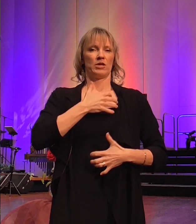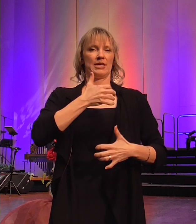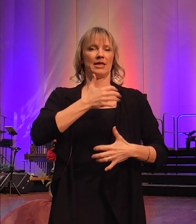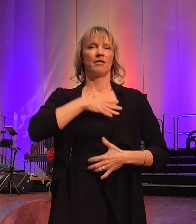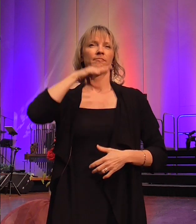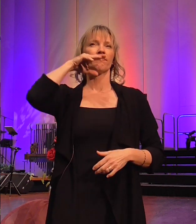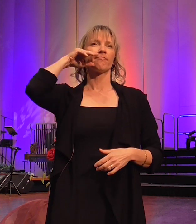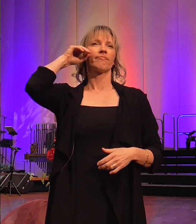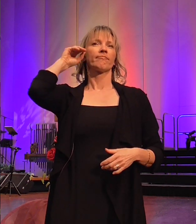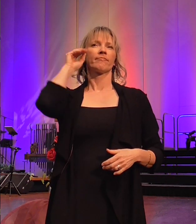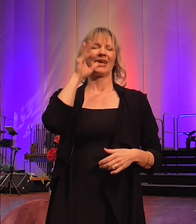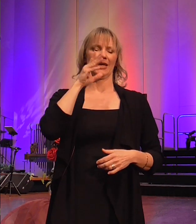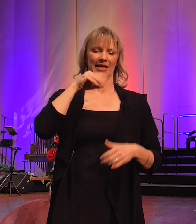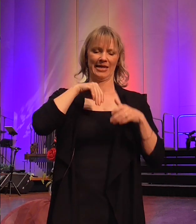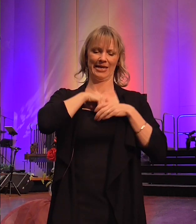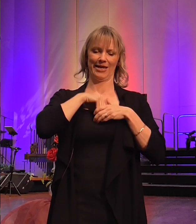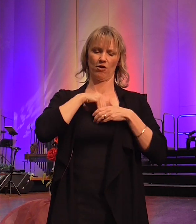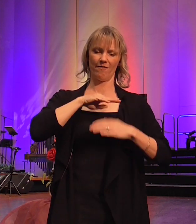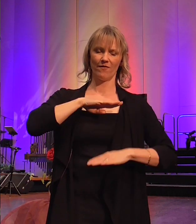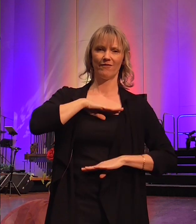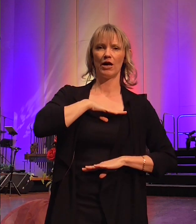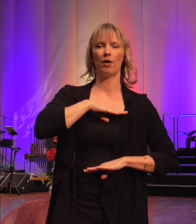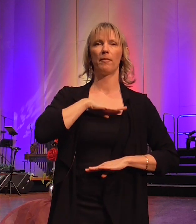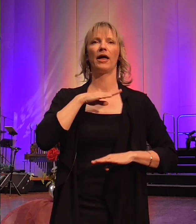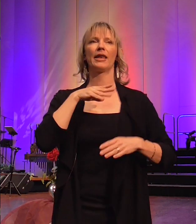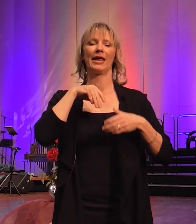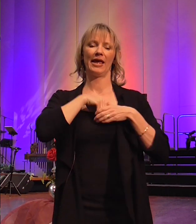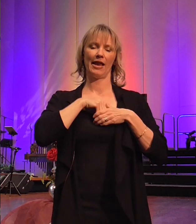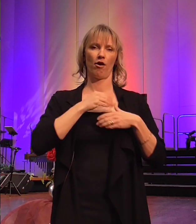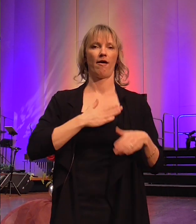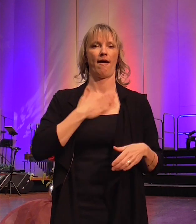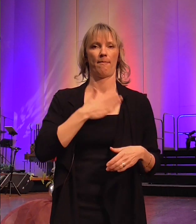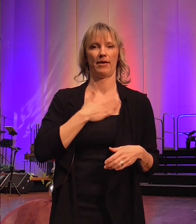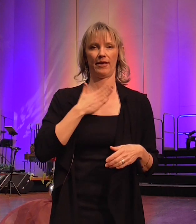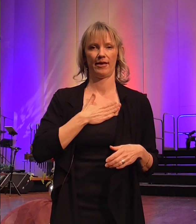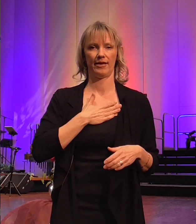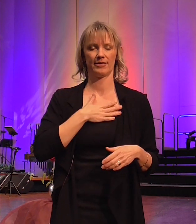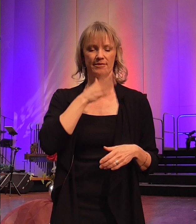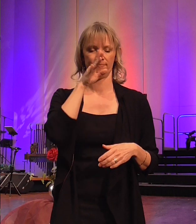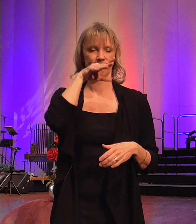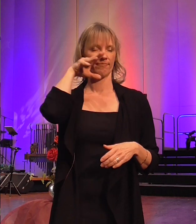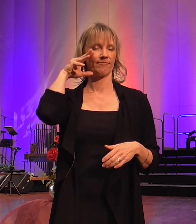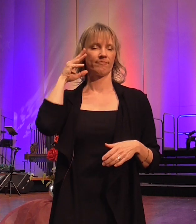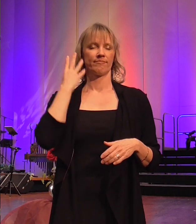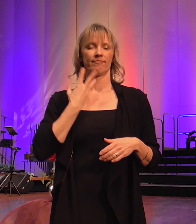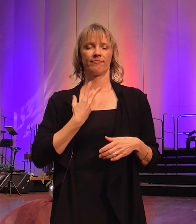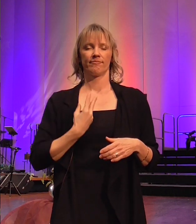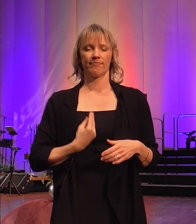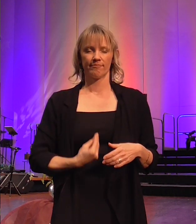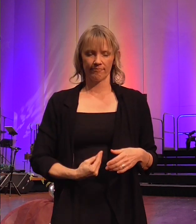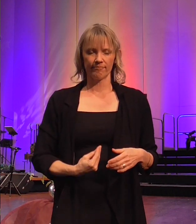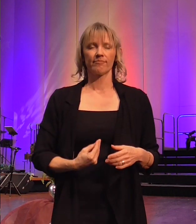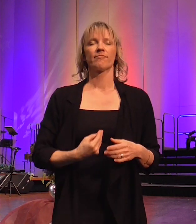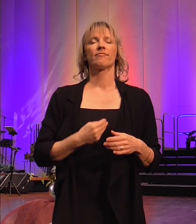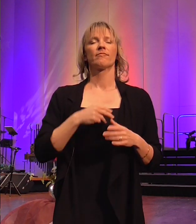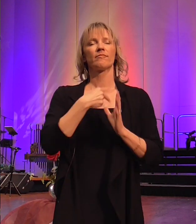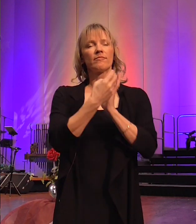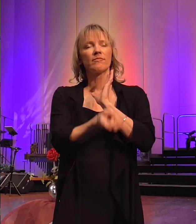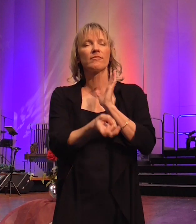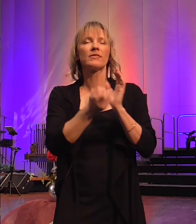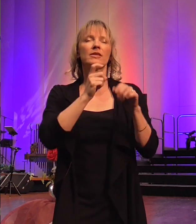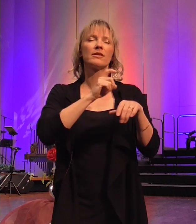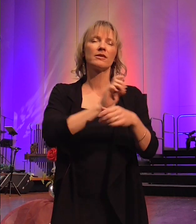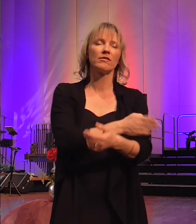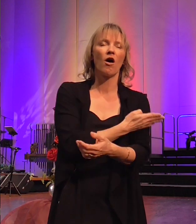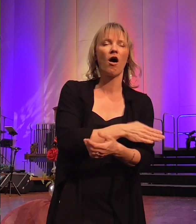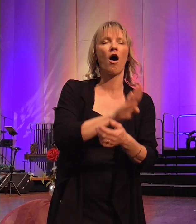that place of inner fulfillment, that place of inner happiness, committing as we move into this time of song, of quiet,